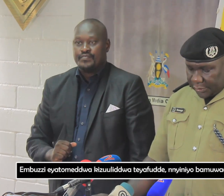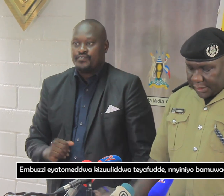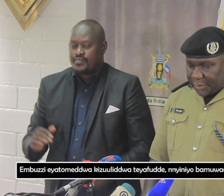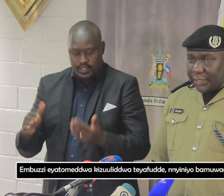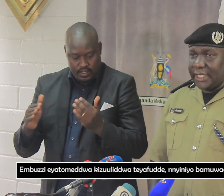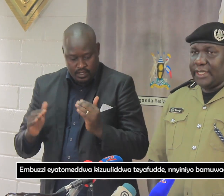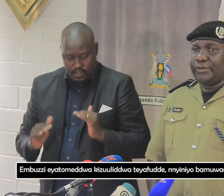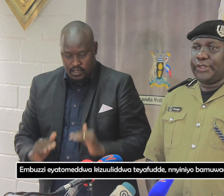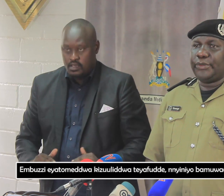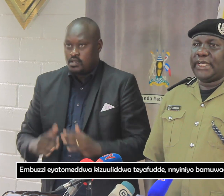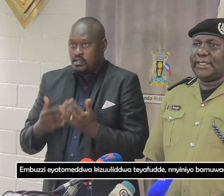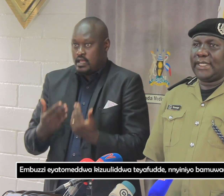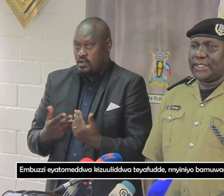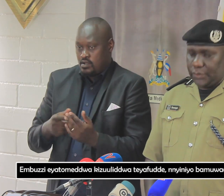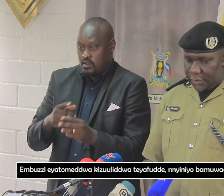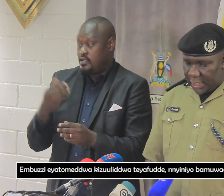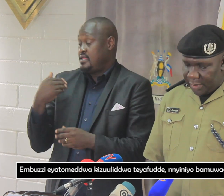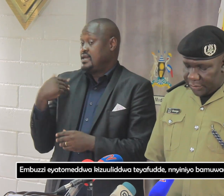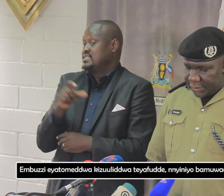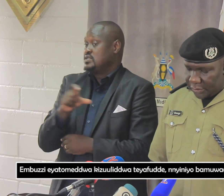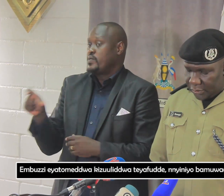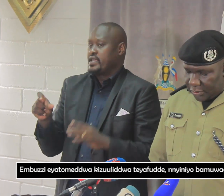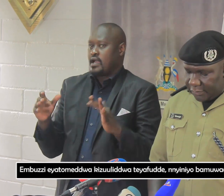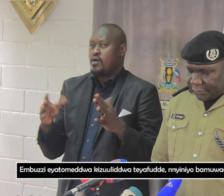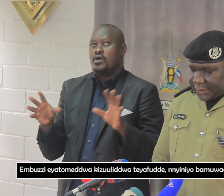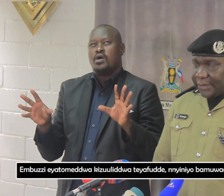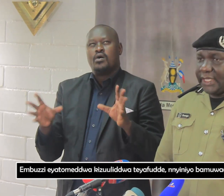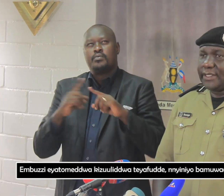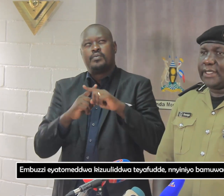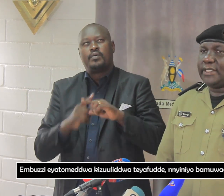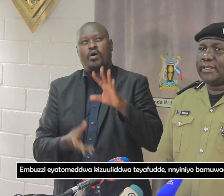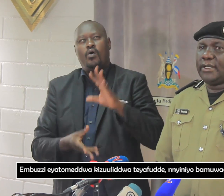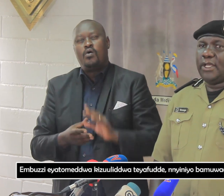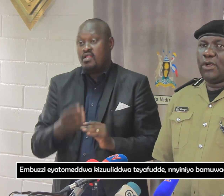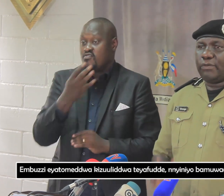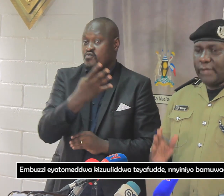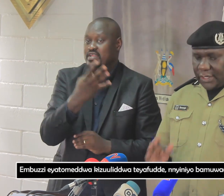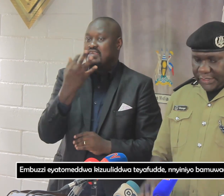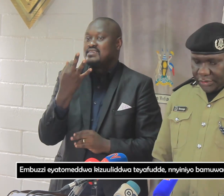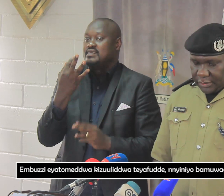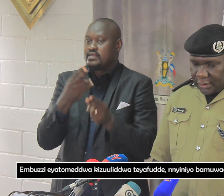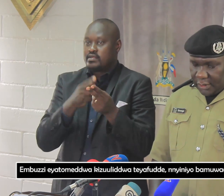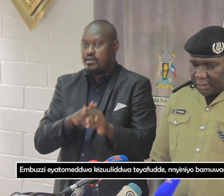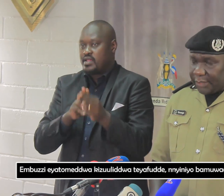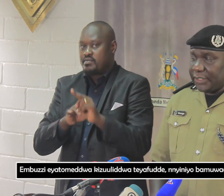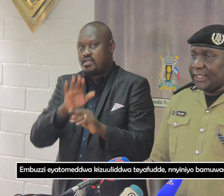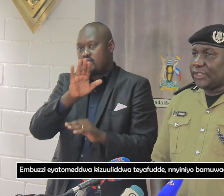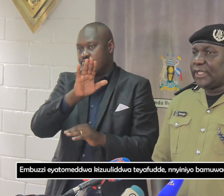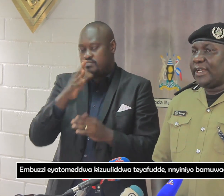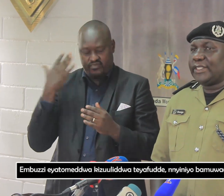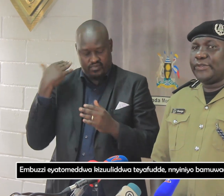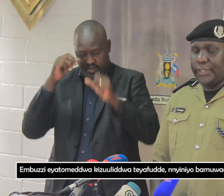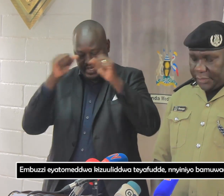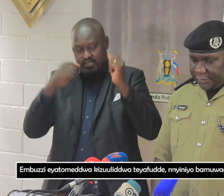Now, during the period under review, that is last week, about a total of 43 incidents of violation of the